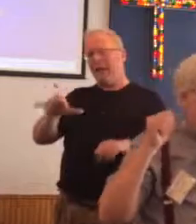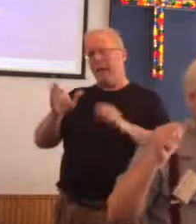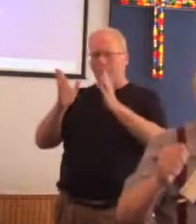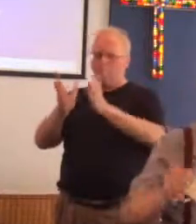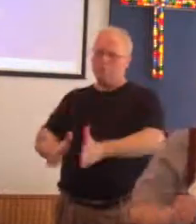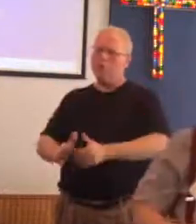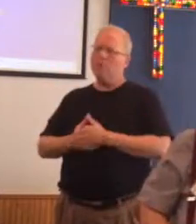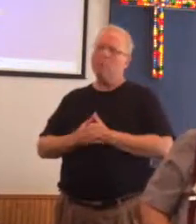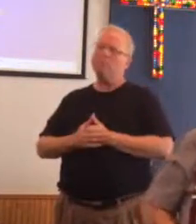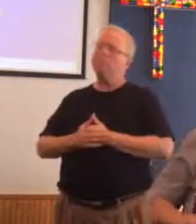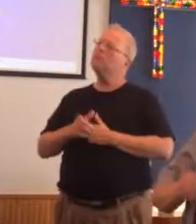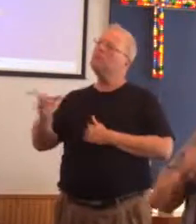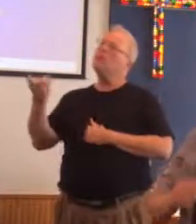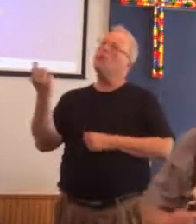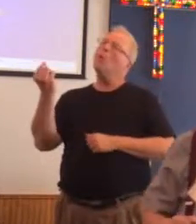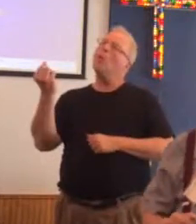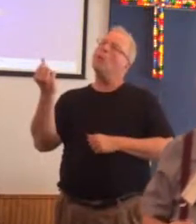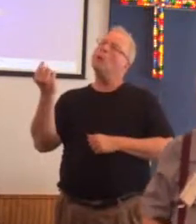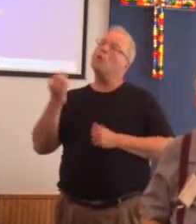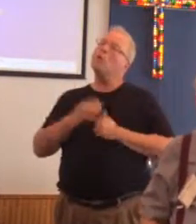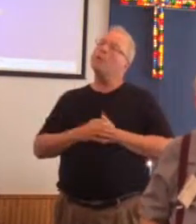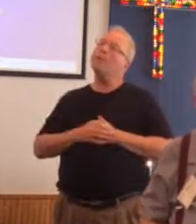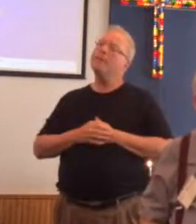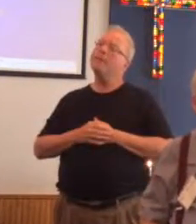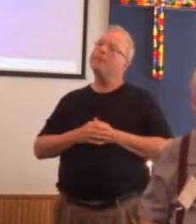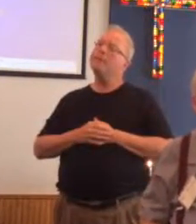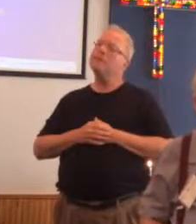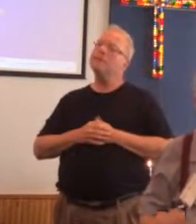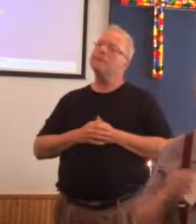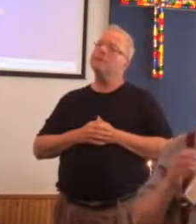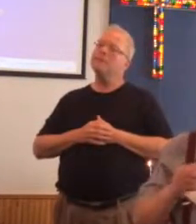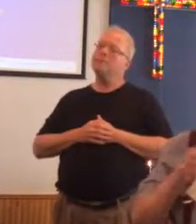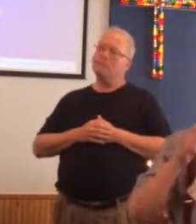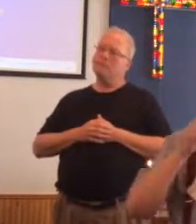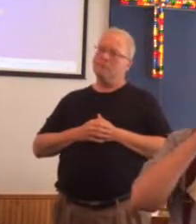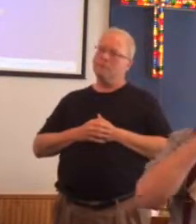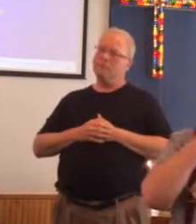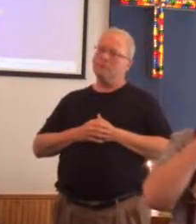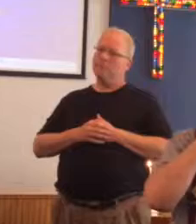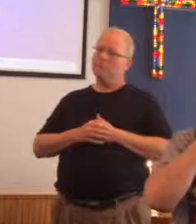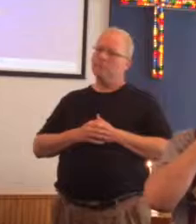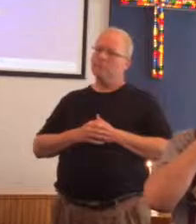What do you do? What do you do? You know,